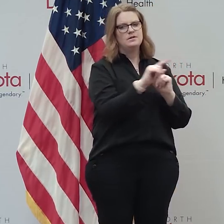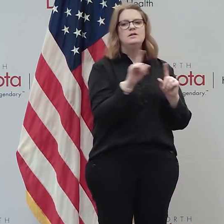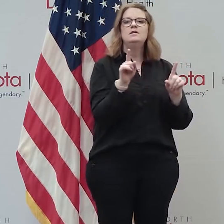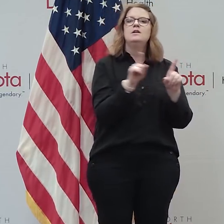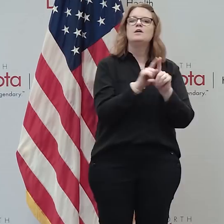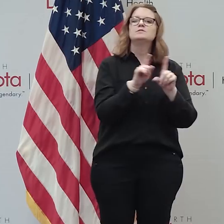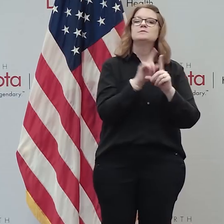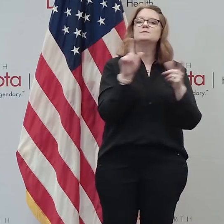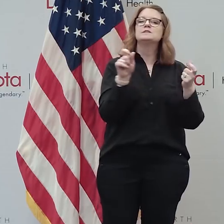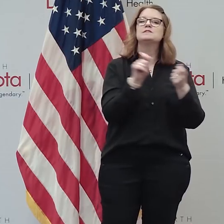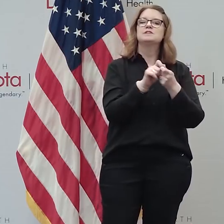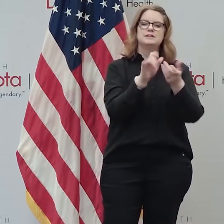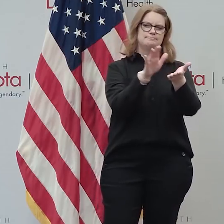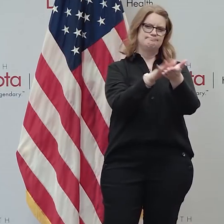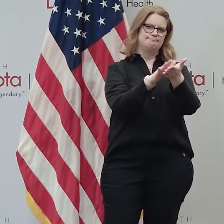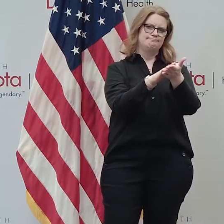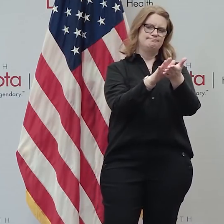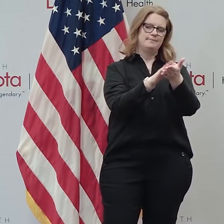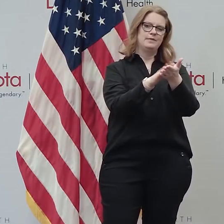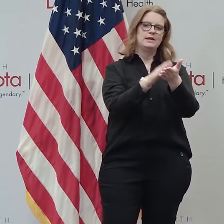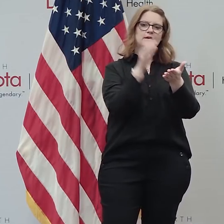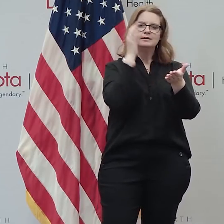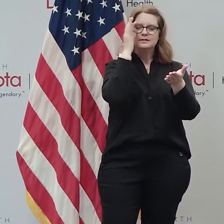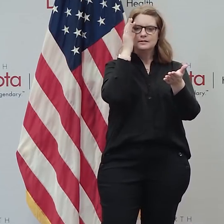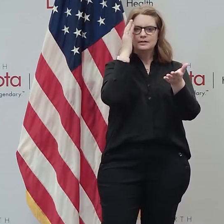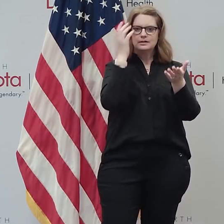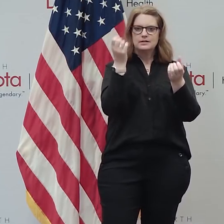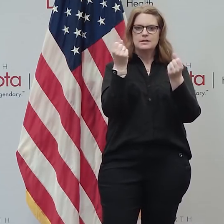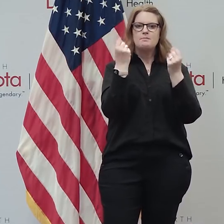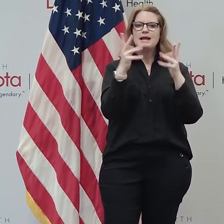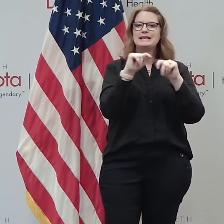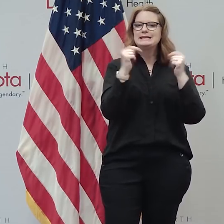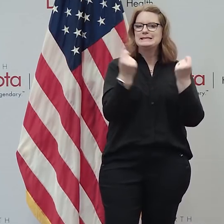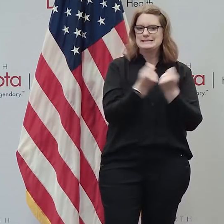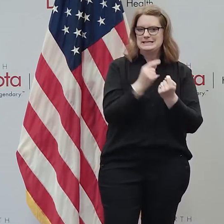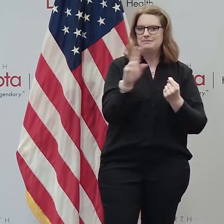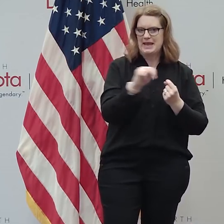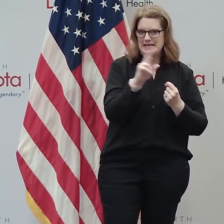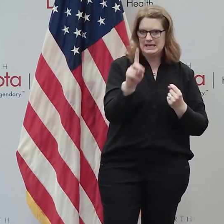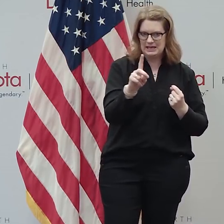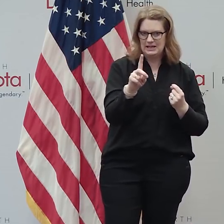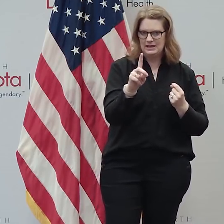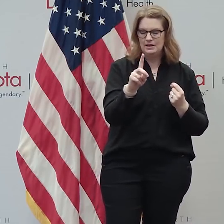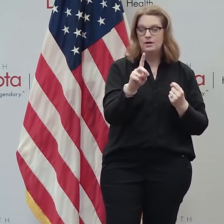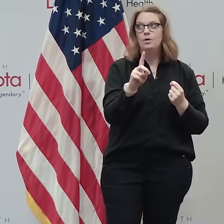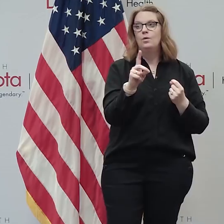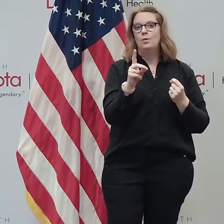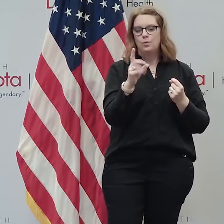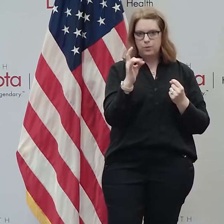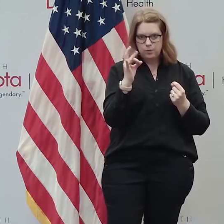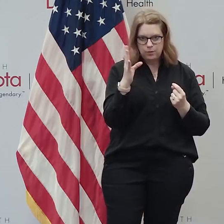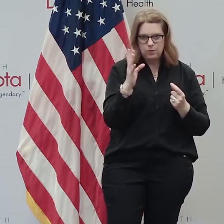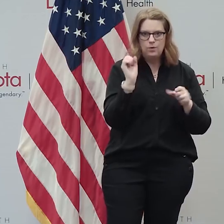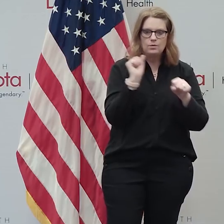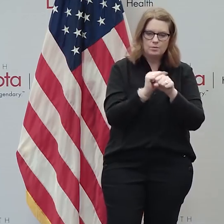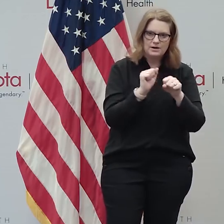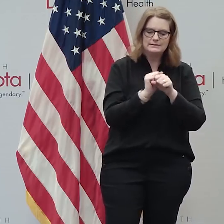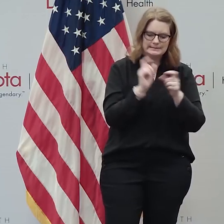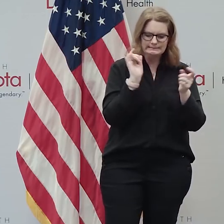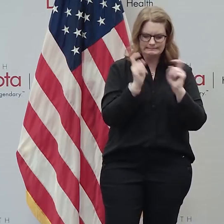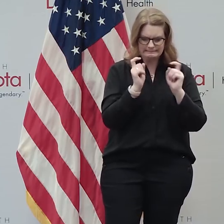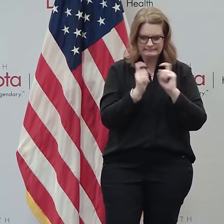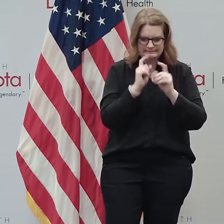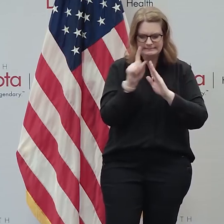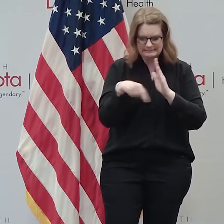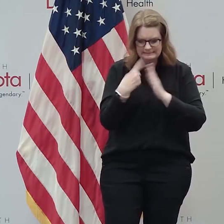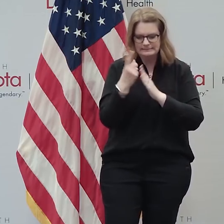want to particularly give a shout out to all the many team members of Team MD who've put in countless hours of adapting,